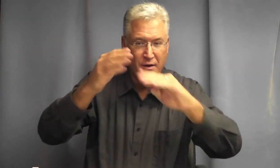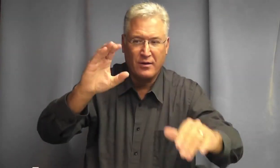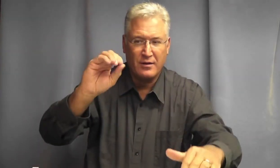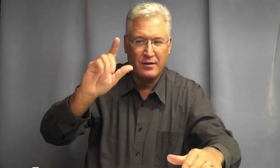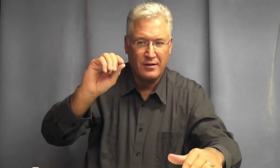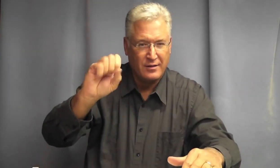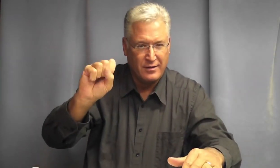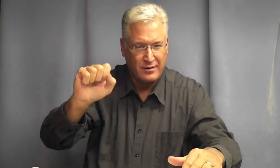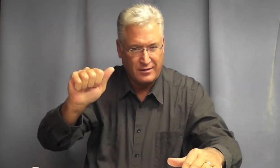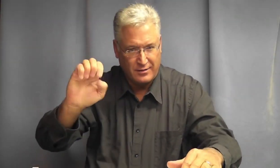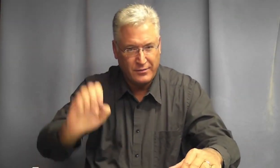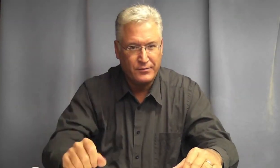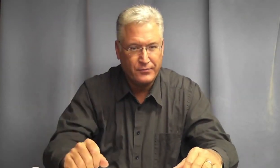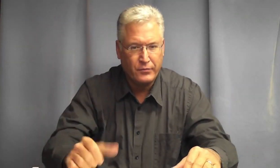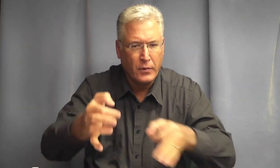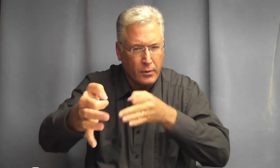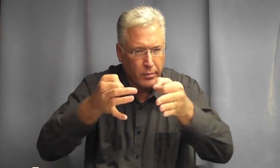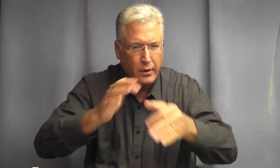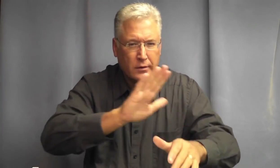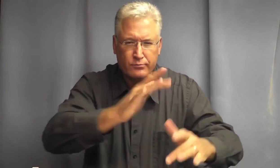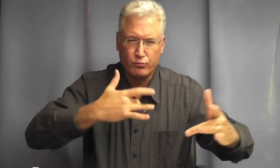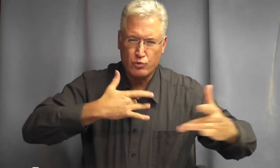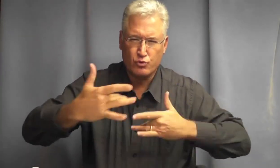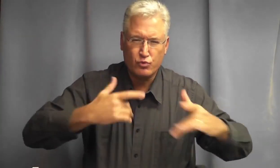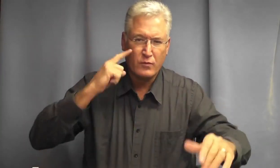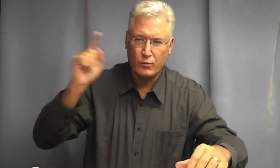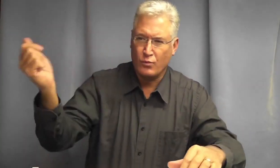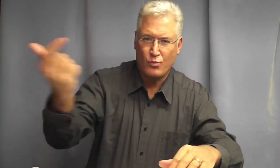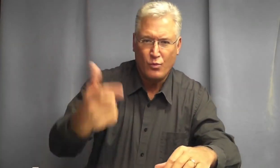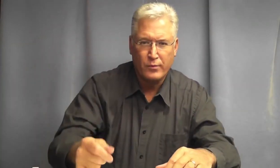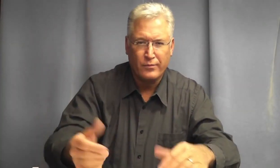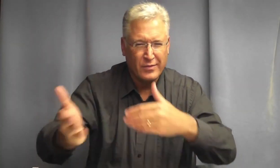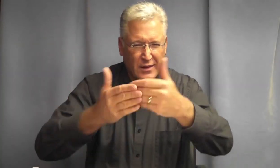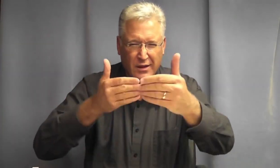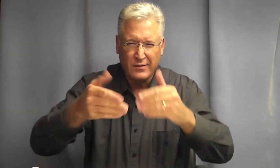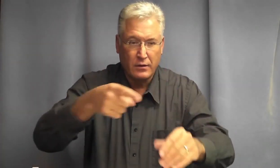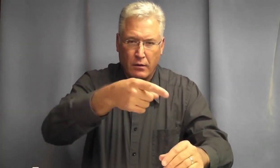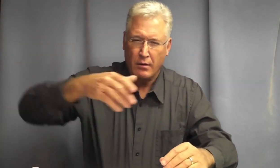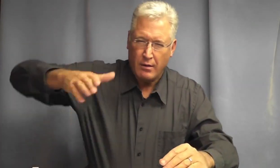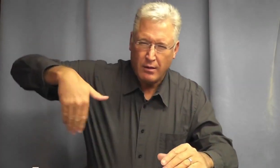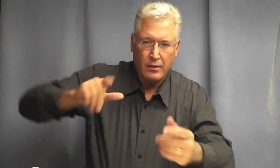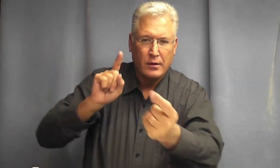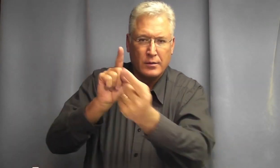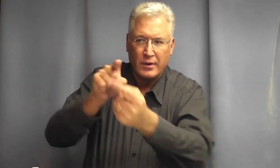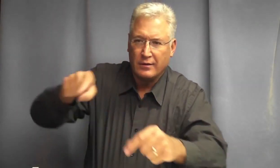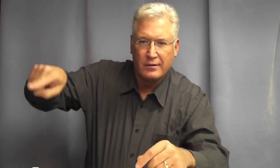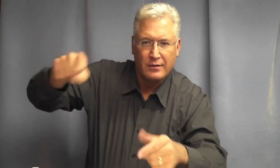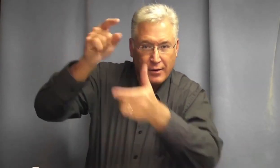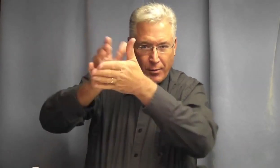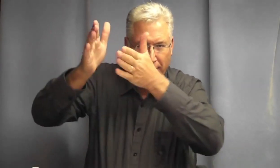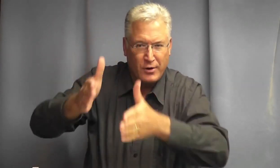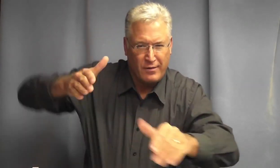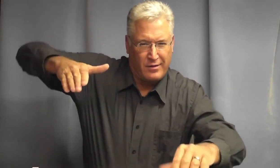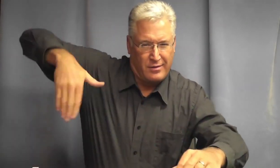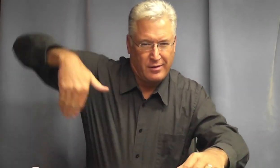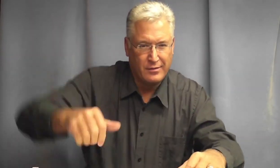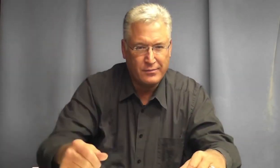other Christians in Colossae, explaining to them his concern for all of them. And there's some that he hadn't met, and it